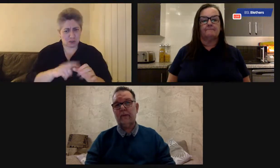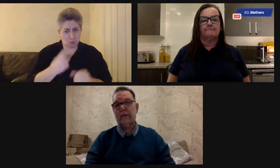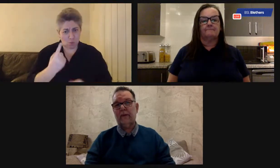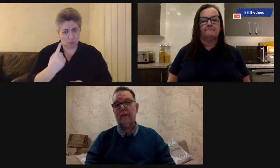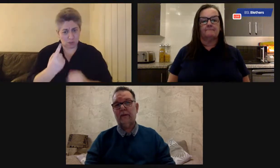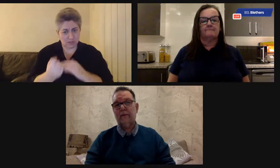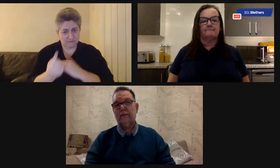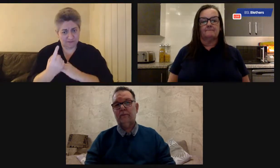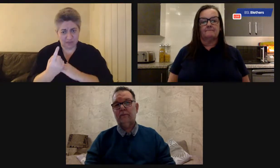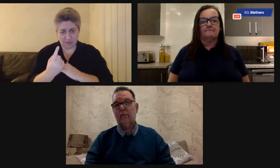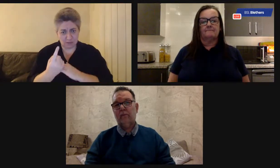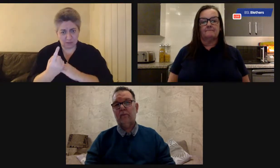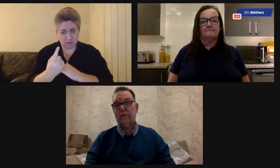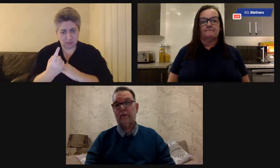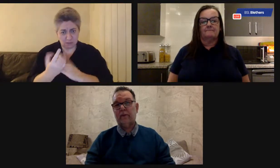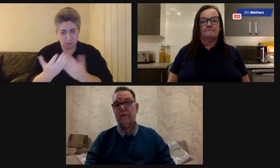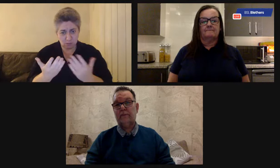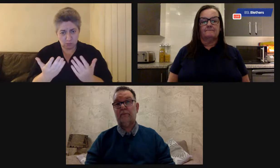So,